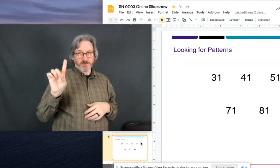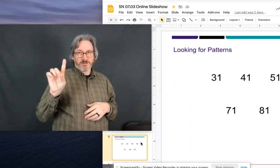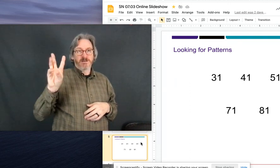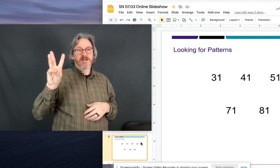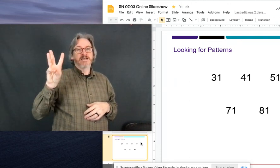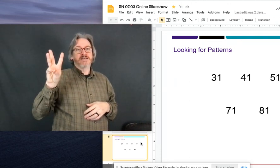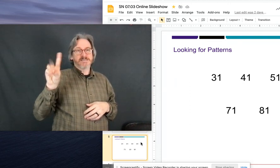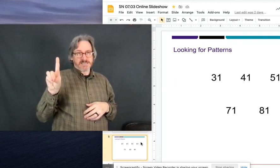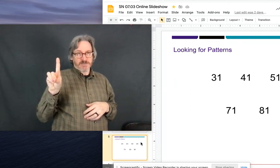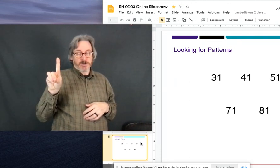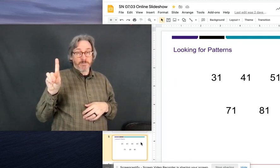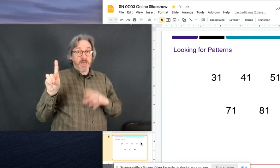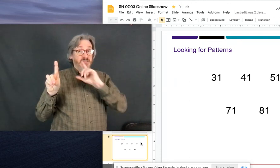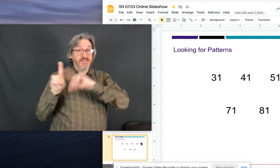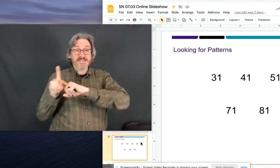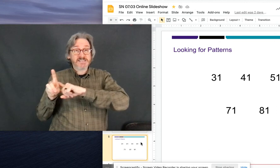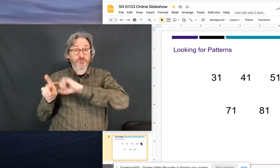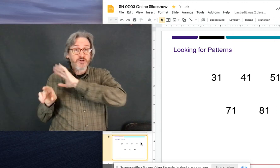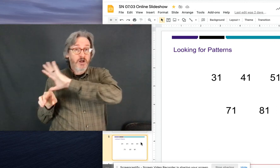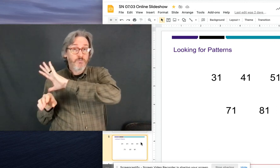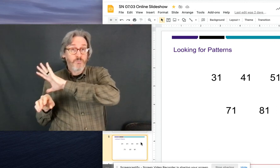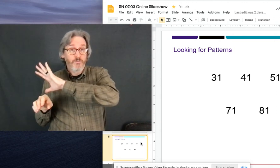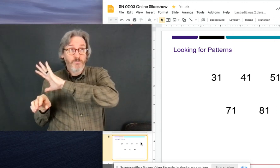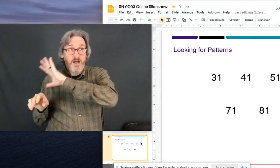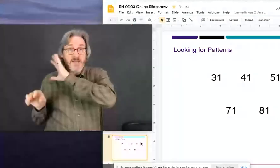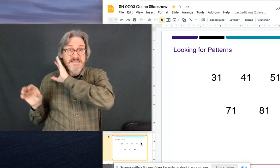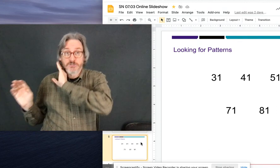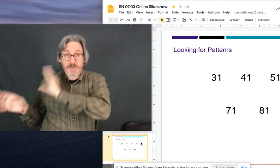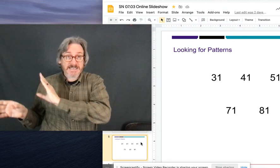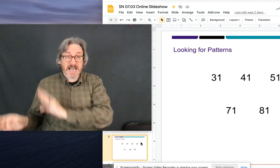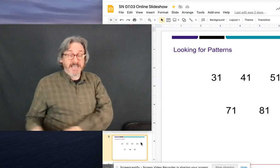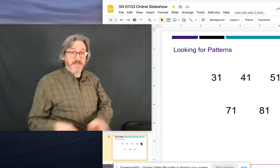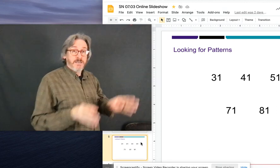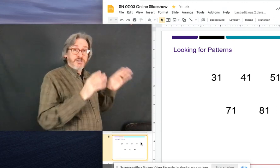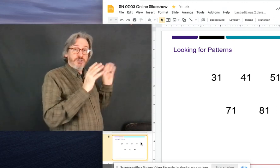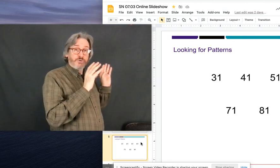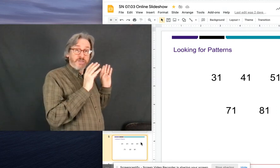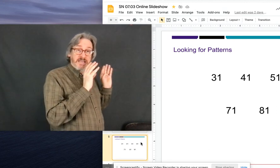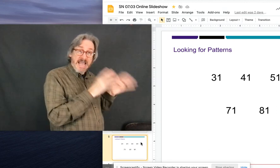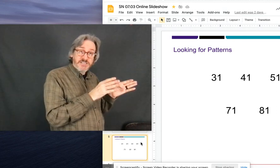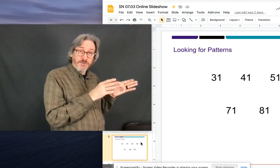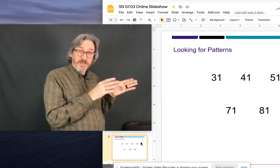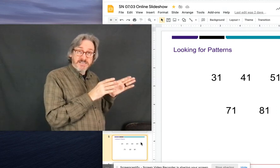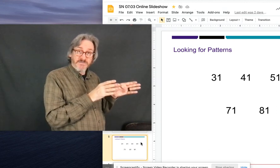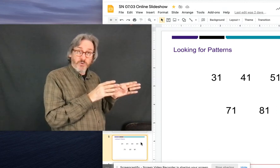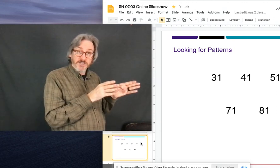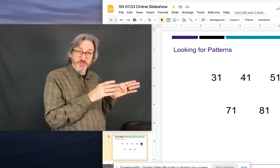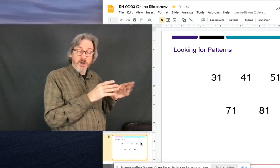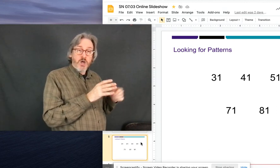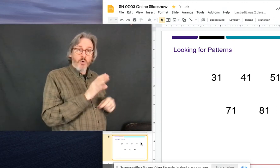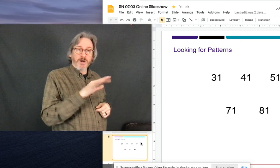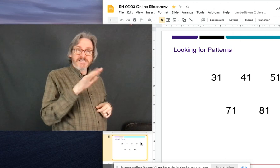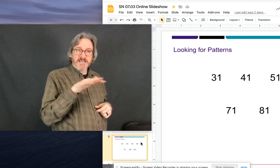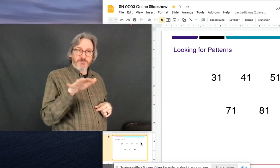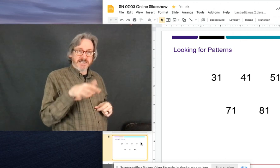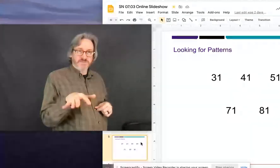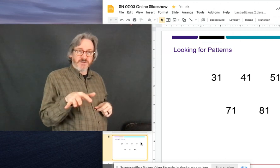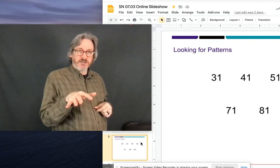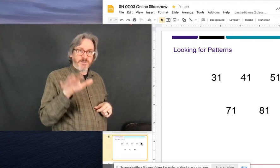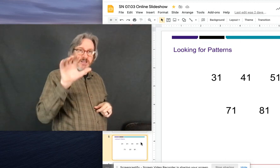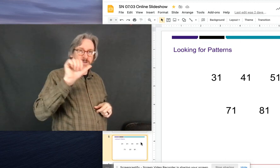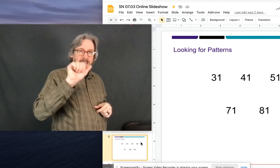51, 61. This is a direct tie-in to the last unit, 7.2, where I said to